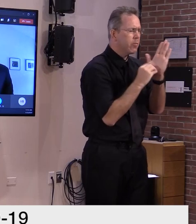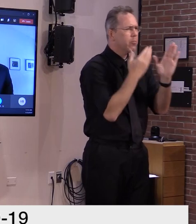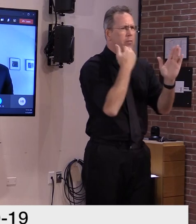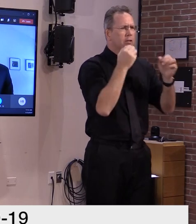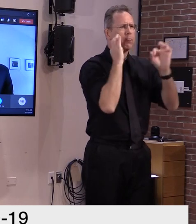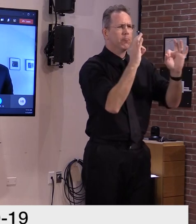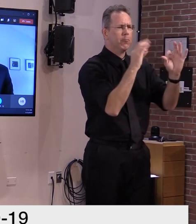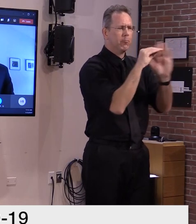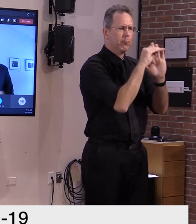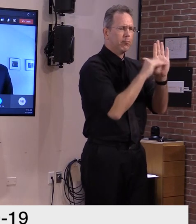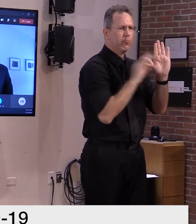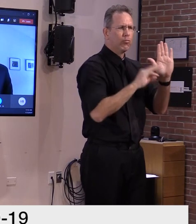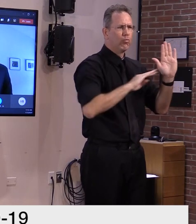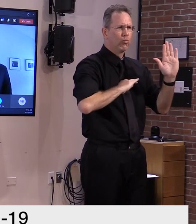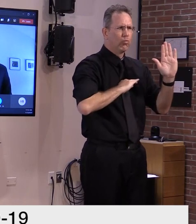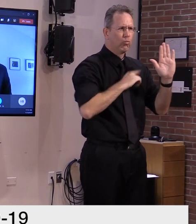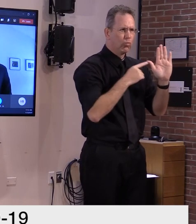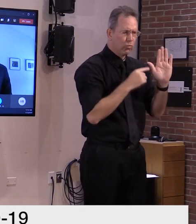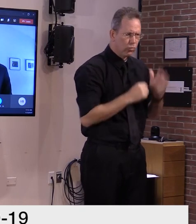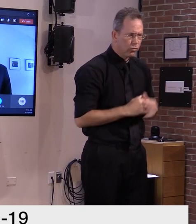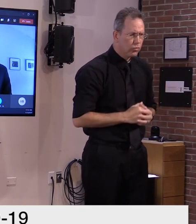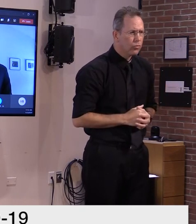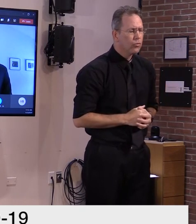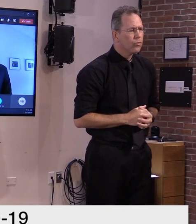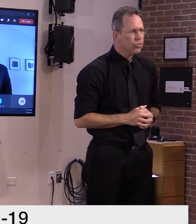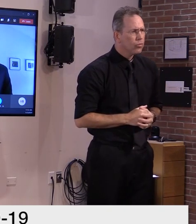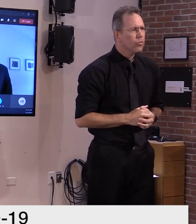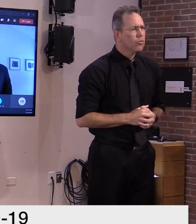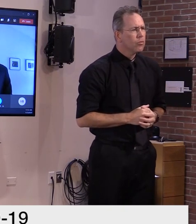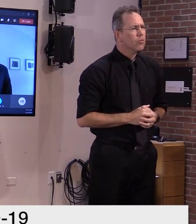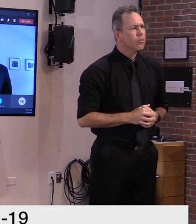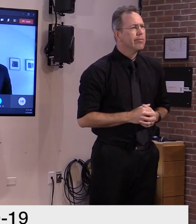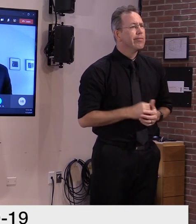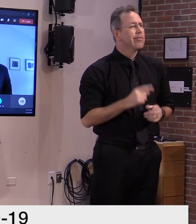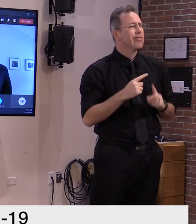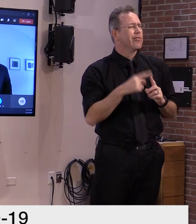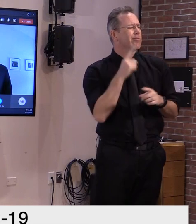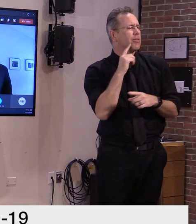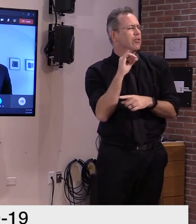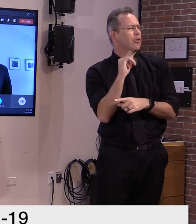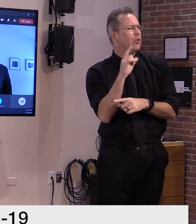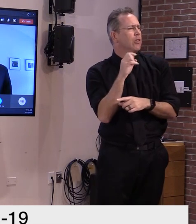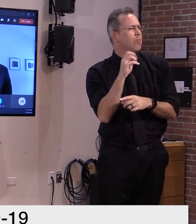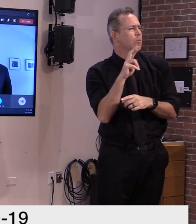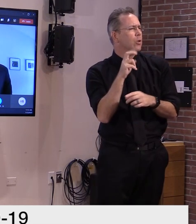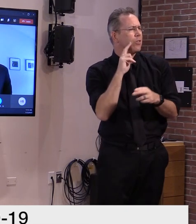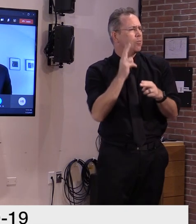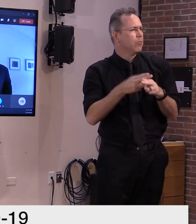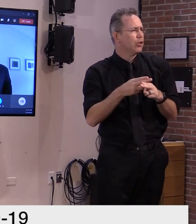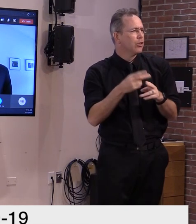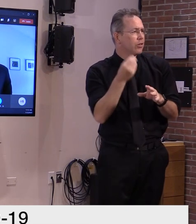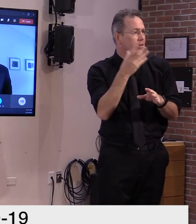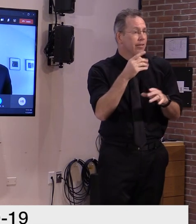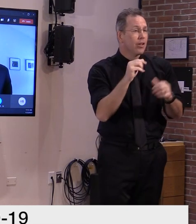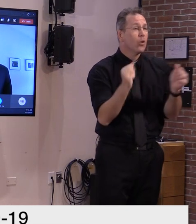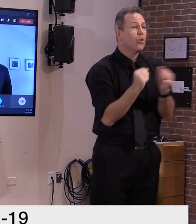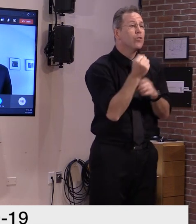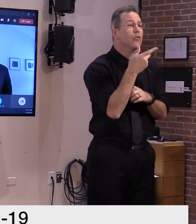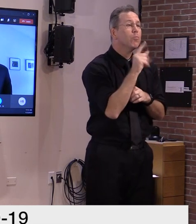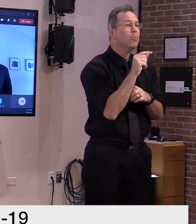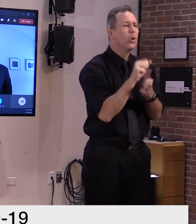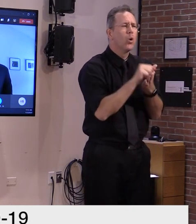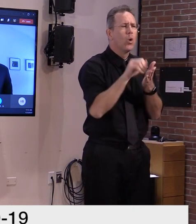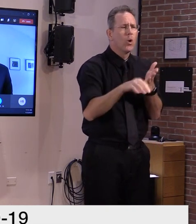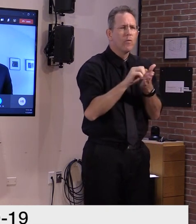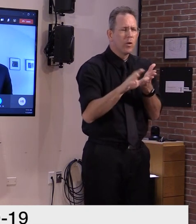The guidance, as Secretary Moore just said about winter sports guidance, it requires people to do